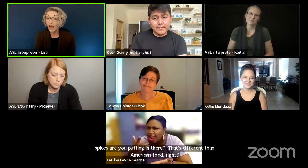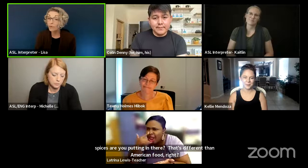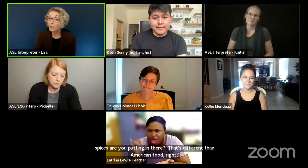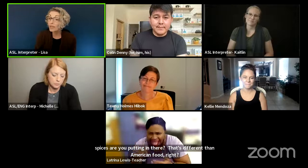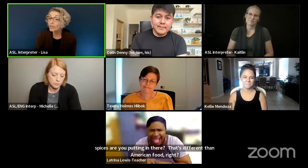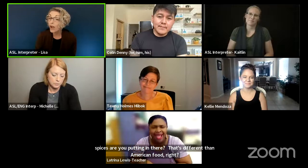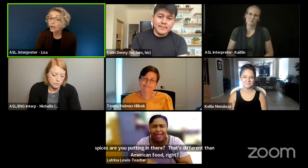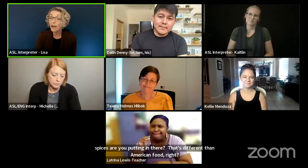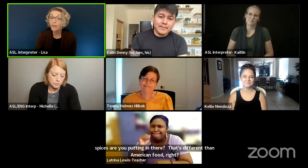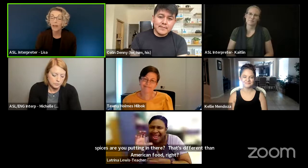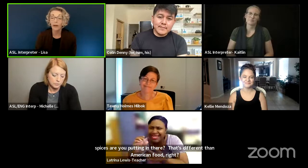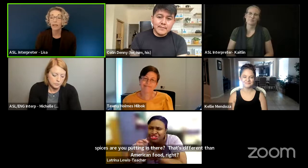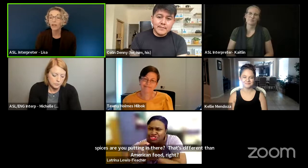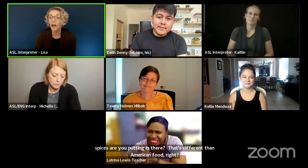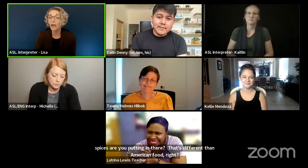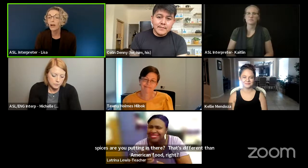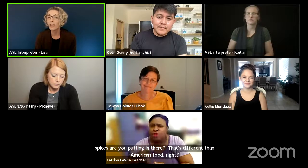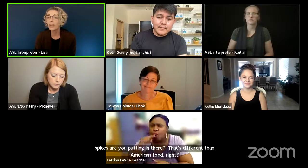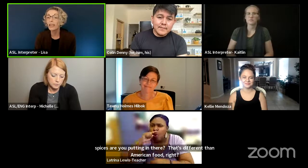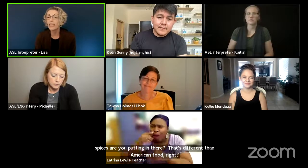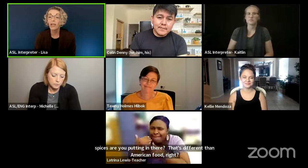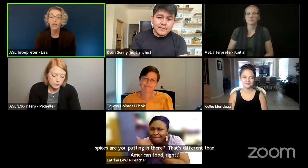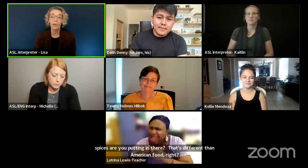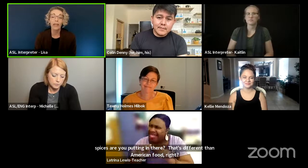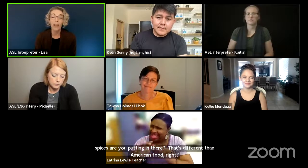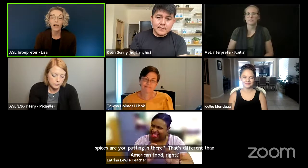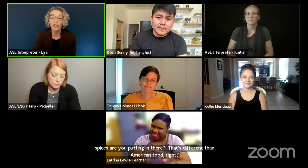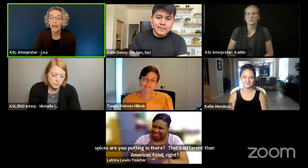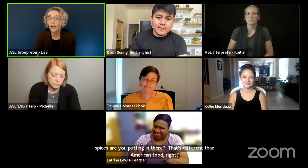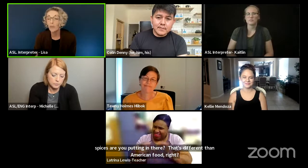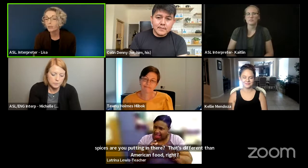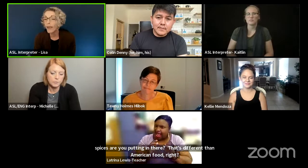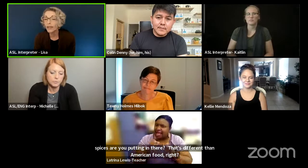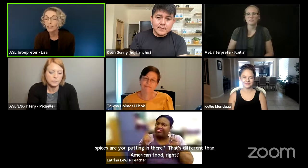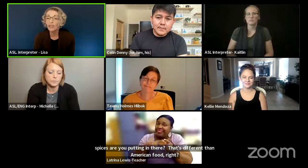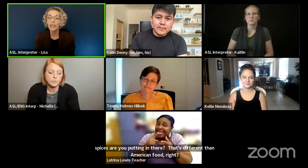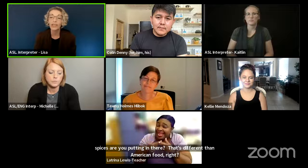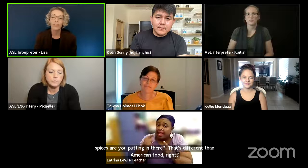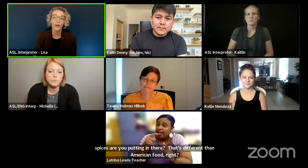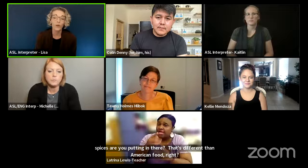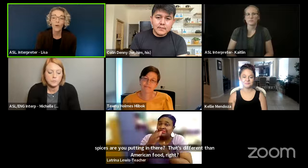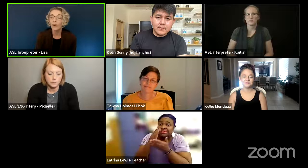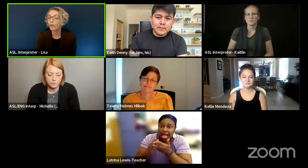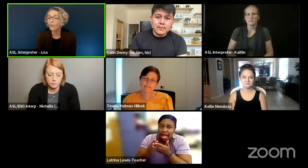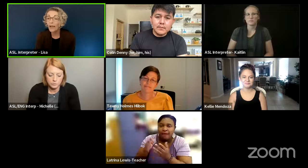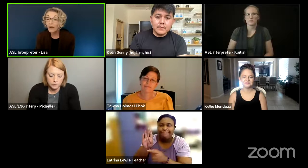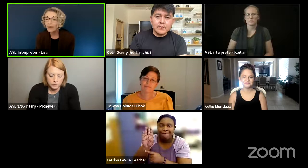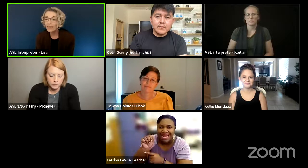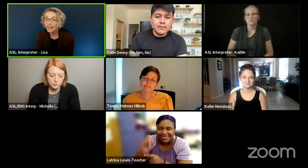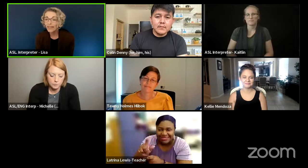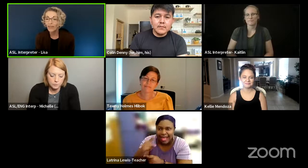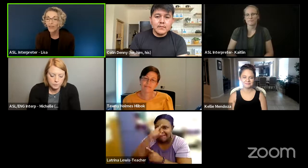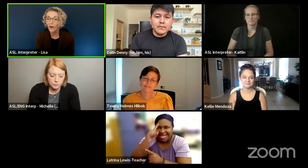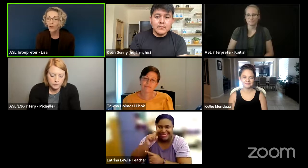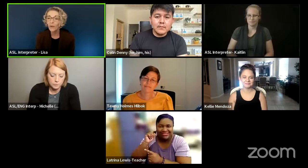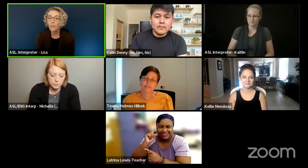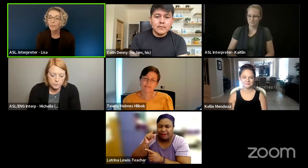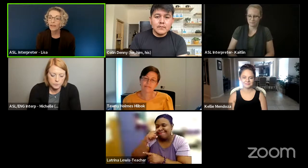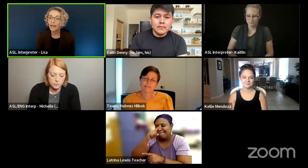from the South, we can talk about that. We can talk about cooking. We can talk about mac and cheese or corn or whatever it